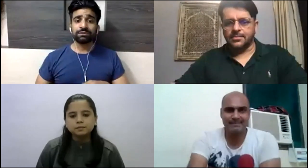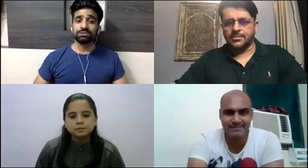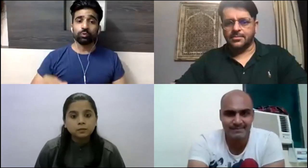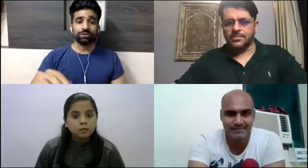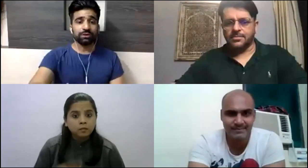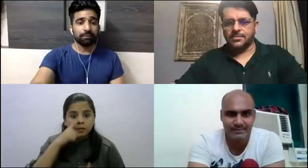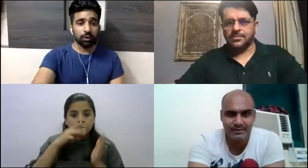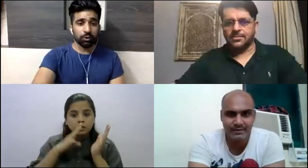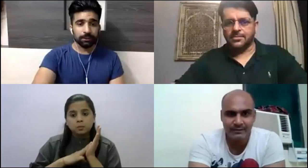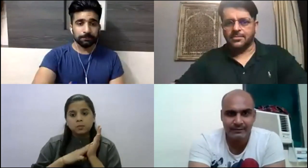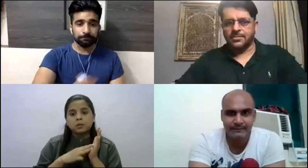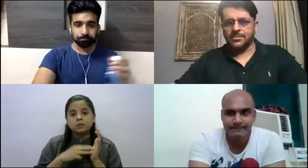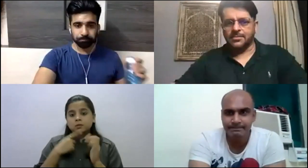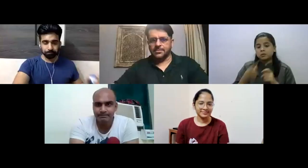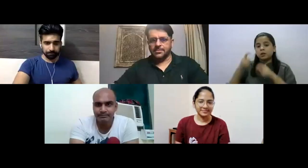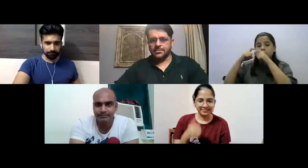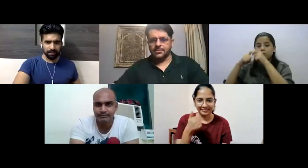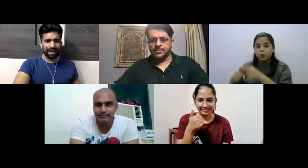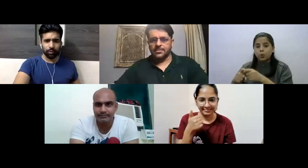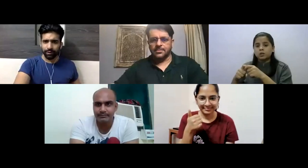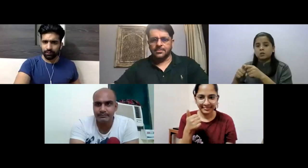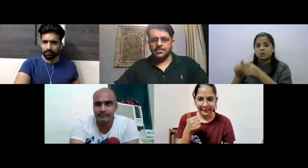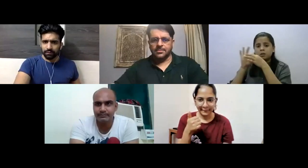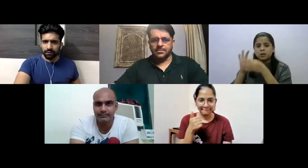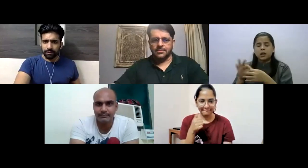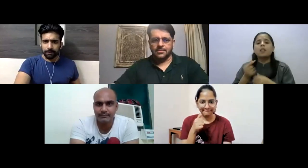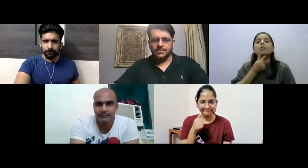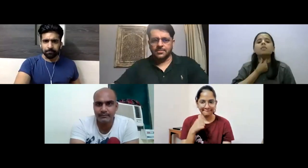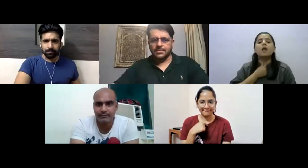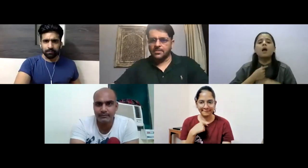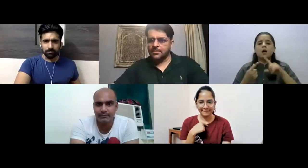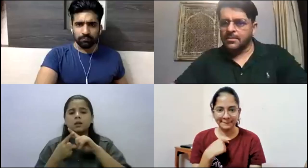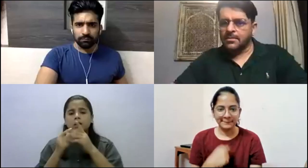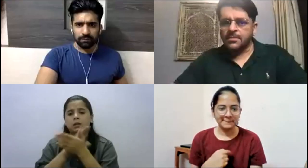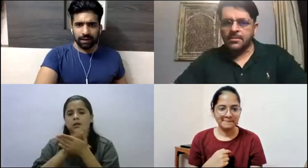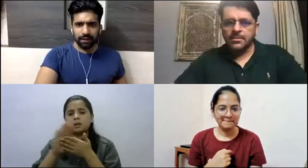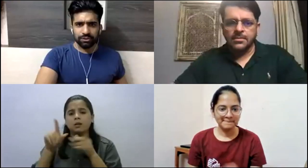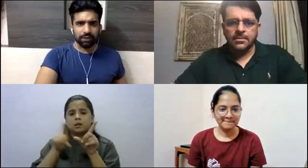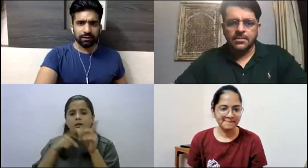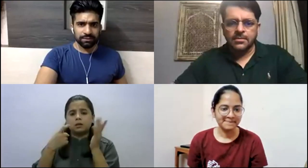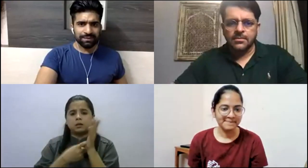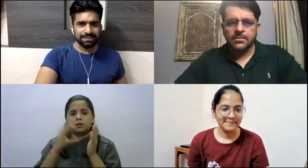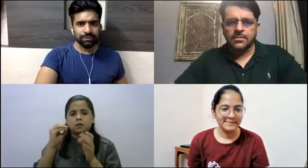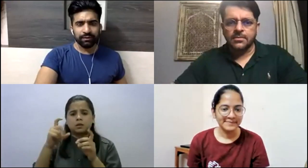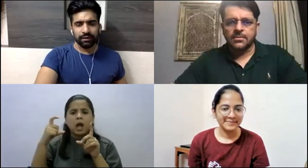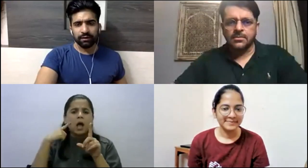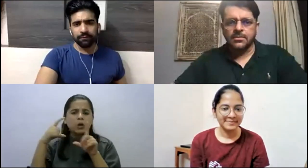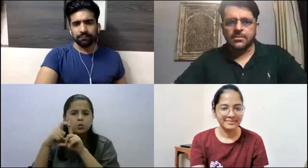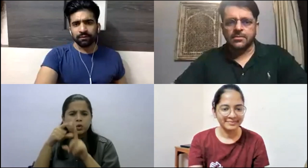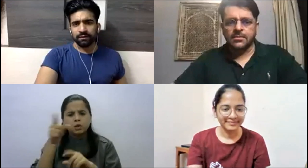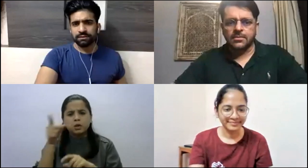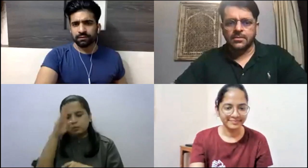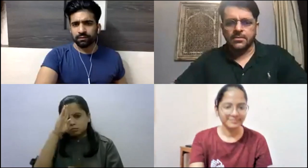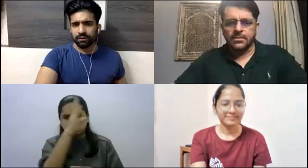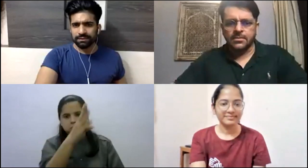Manisha, there is this question about thyroid. Um, Shankar has messaged me directly.